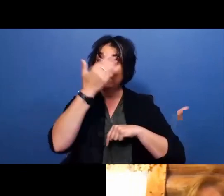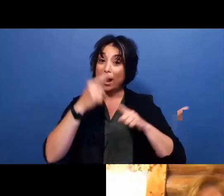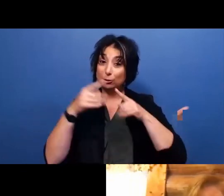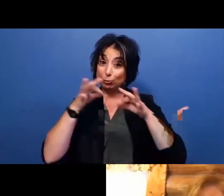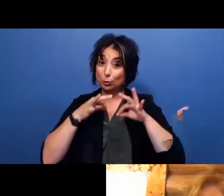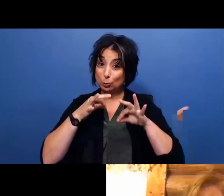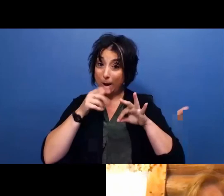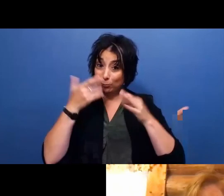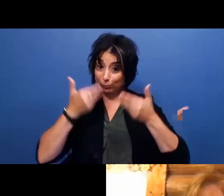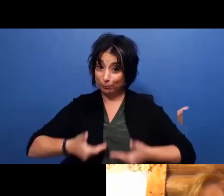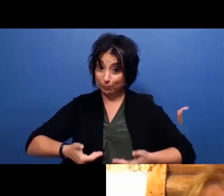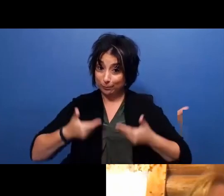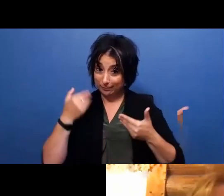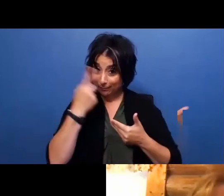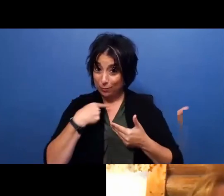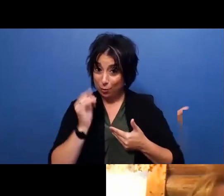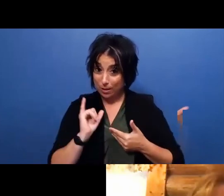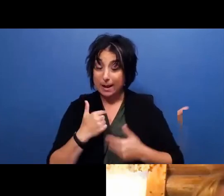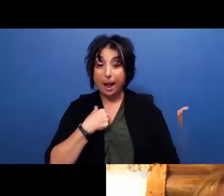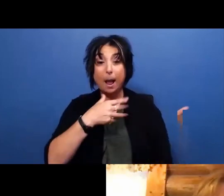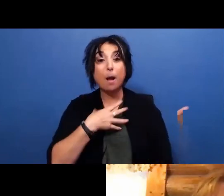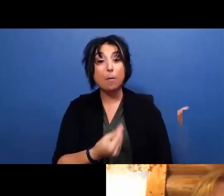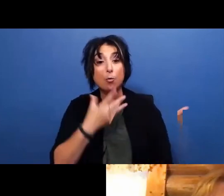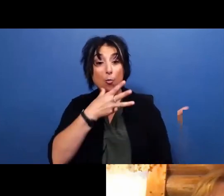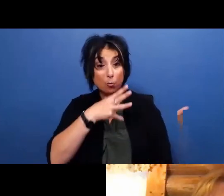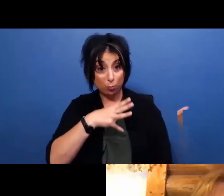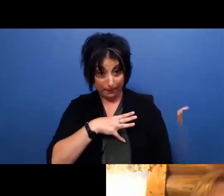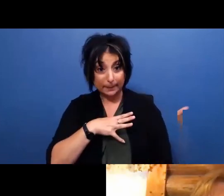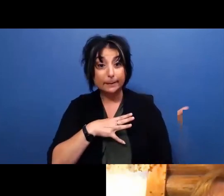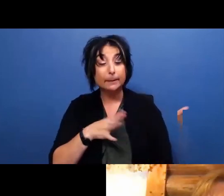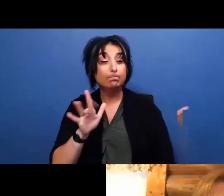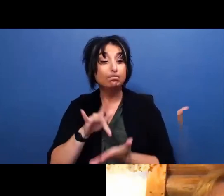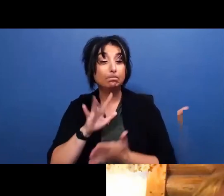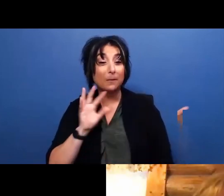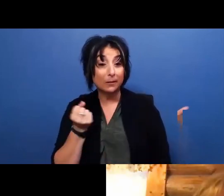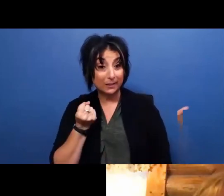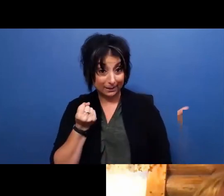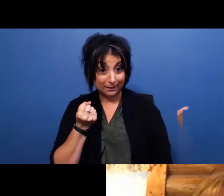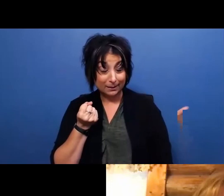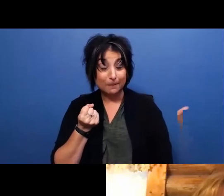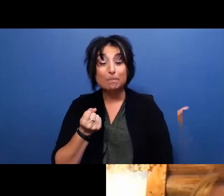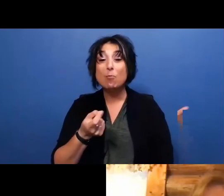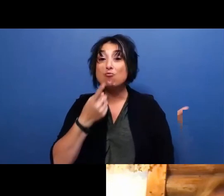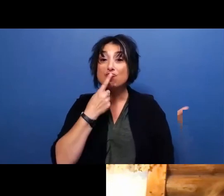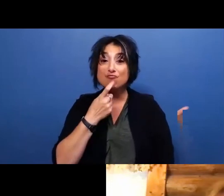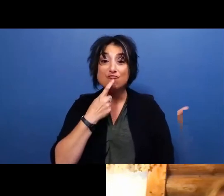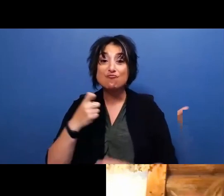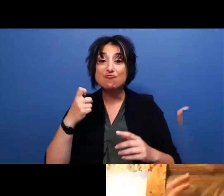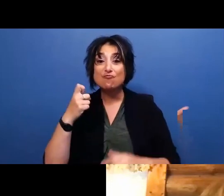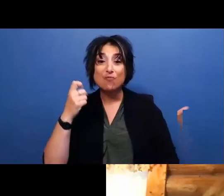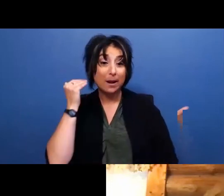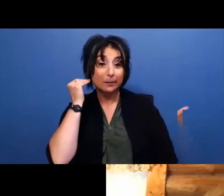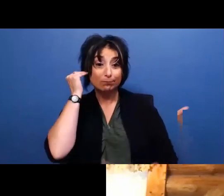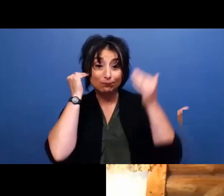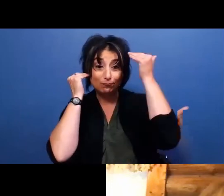I am a woman, white woman in my mid-50s, and I have red hair, short on one side, a little